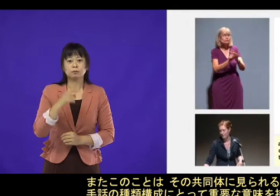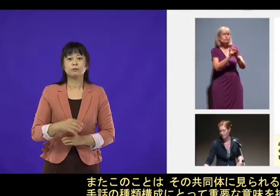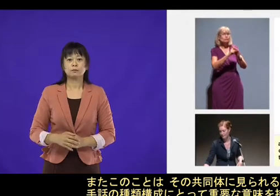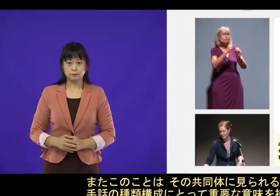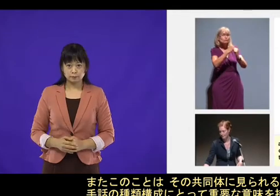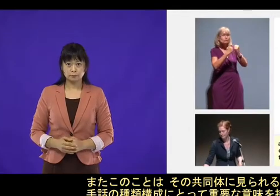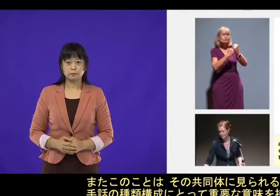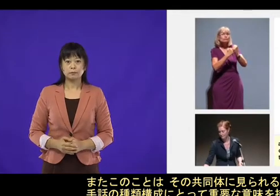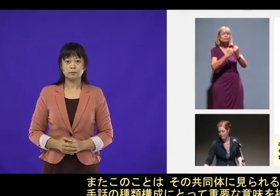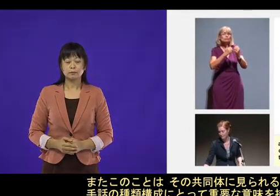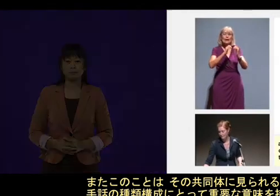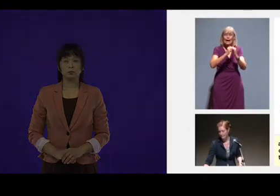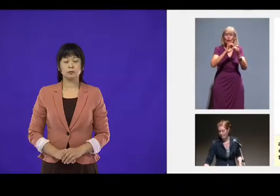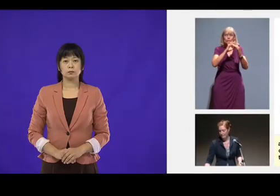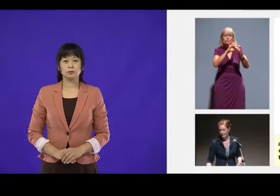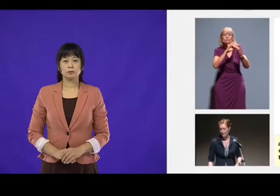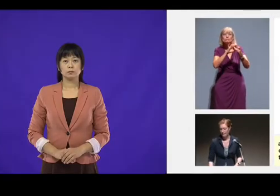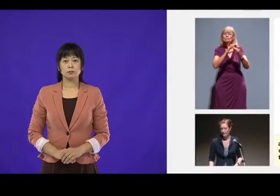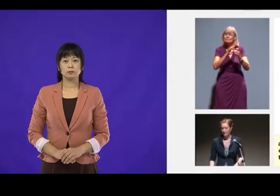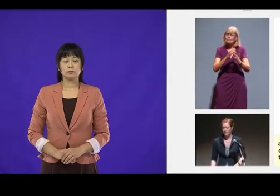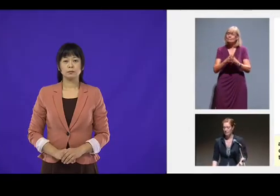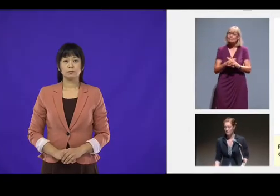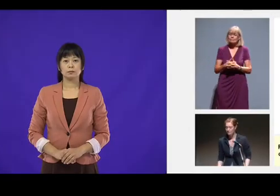within the community.